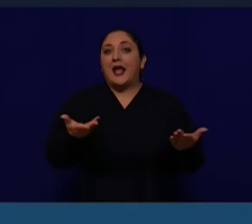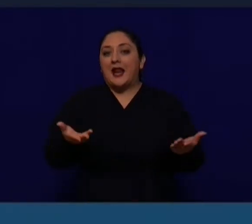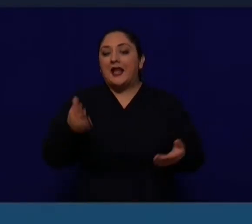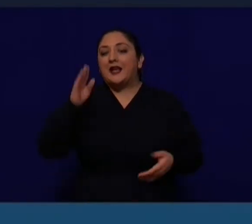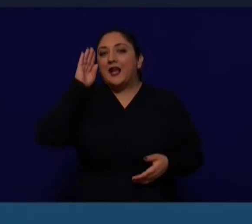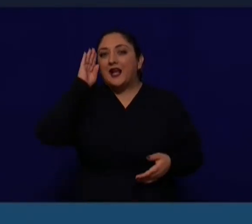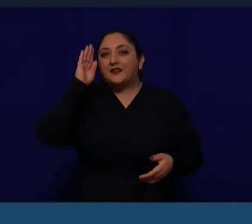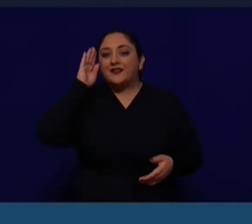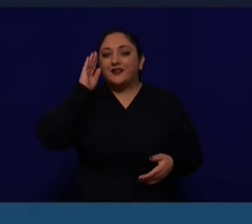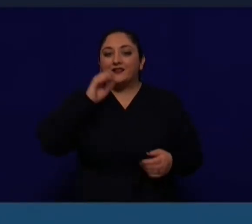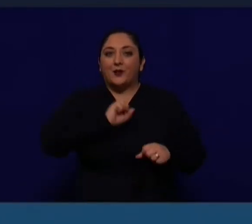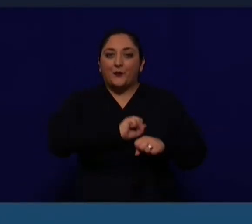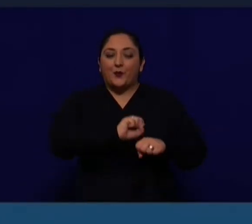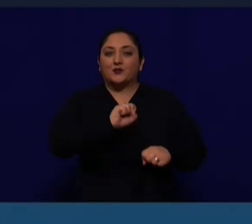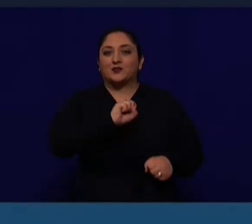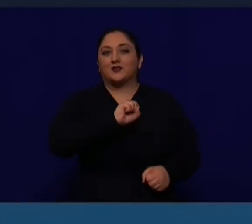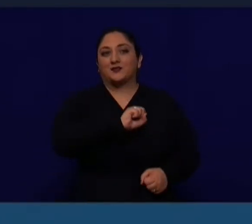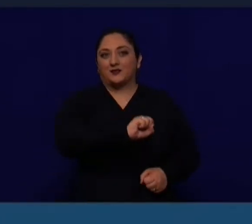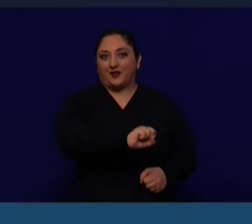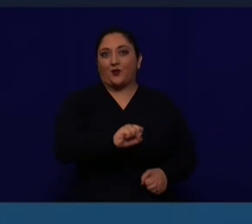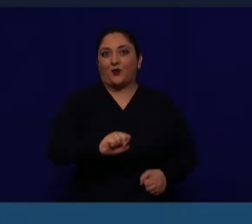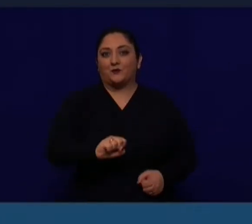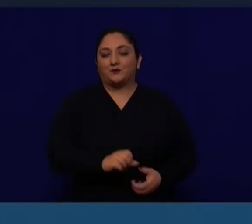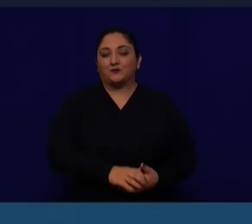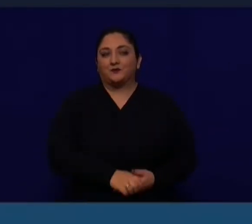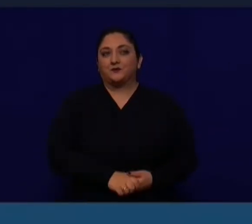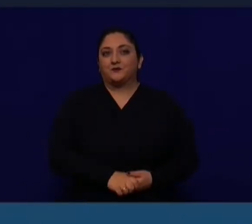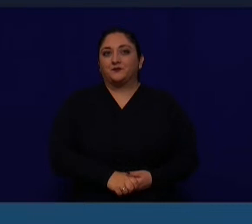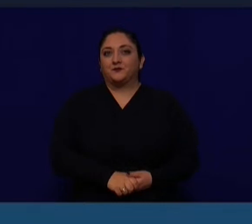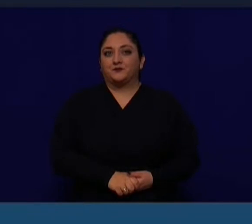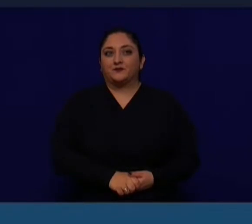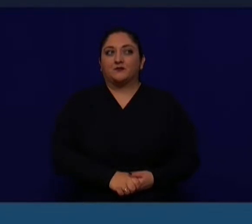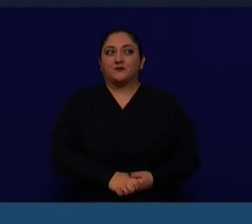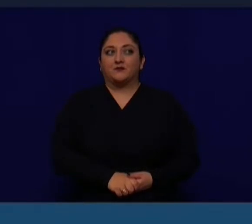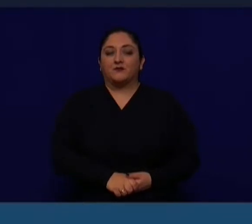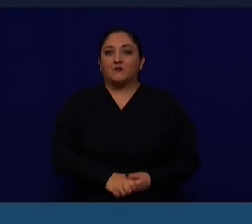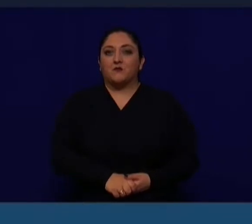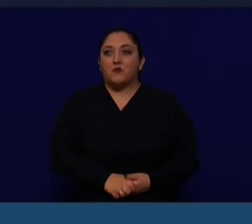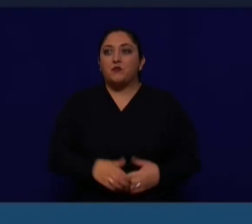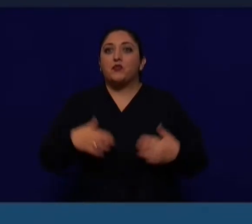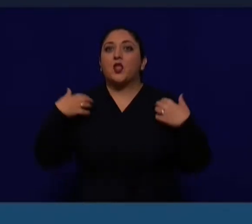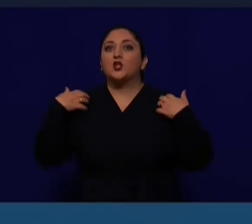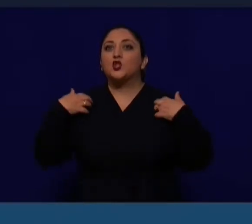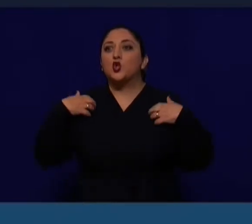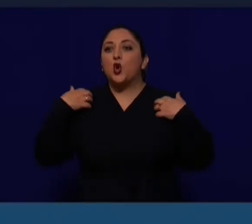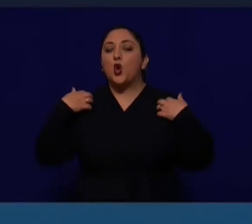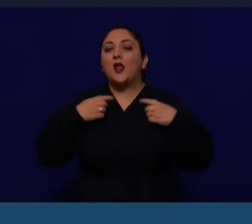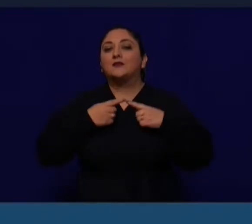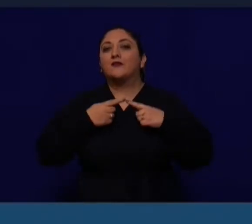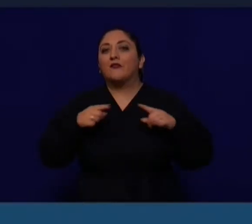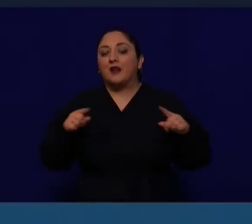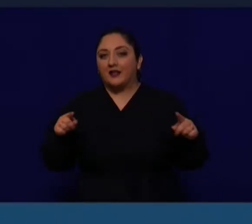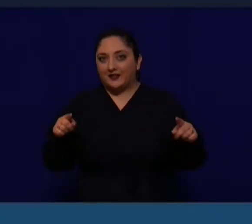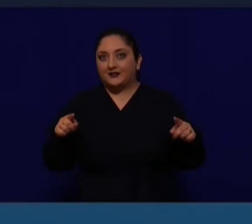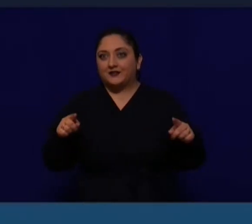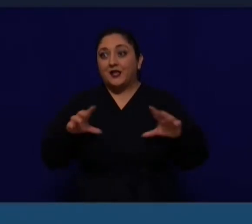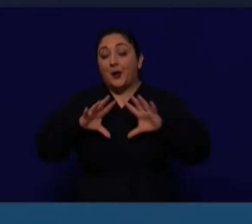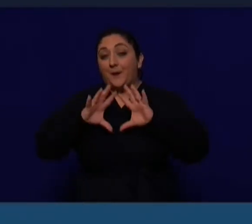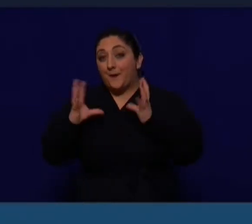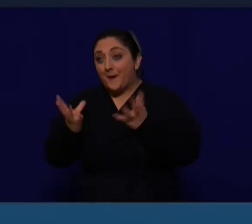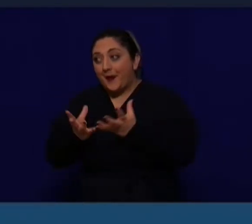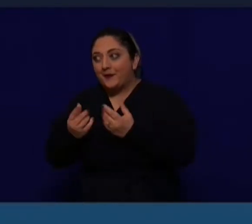tisħiħ fuq il-kunċett tal-bubbles. Ġifieri l-iskola hija kunċett differenti fejn inti għandek il-bubbles li huma